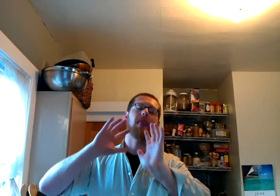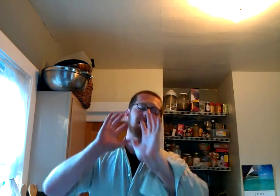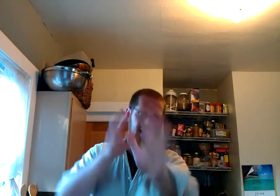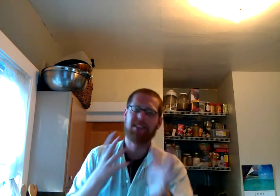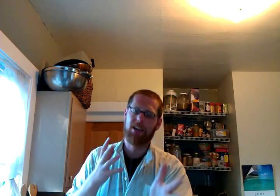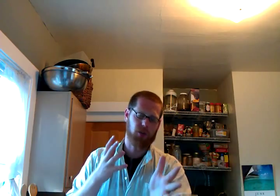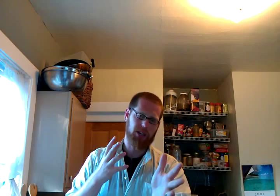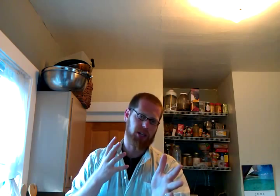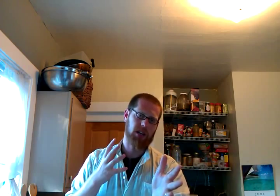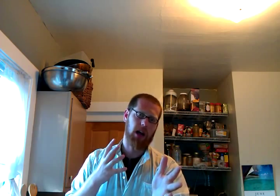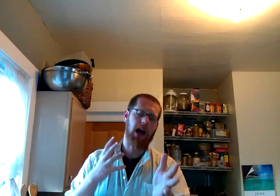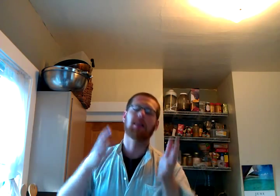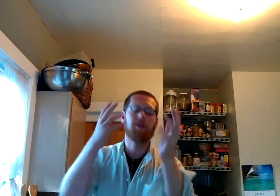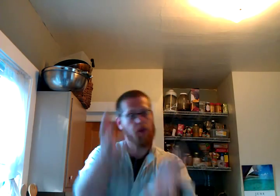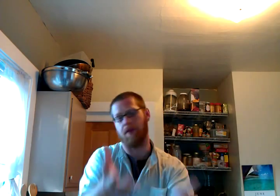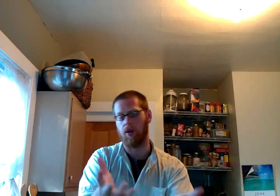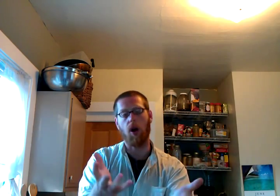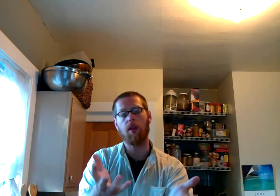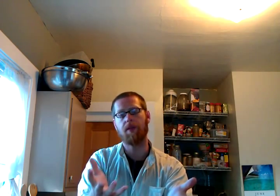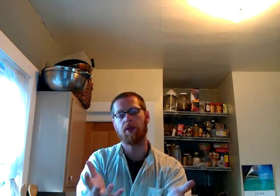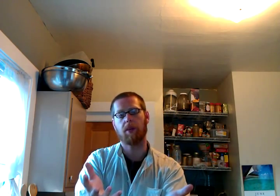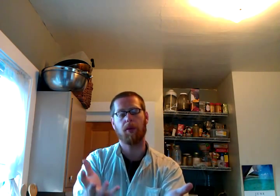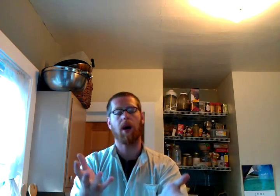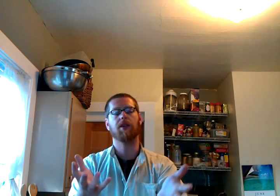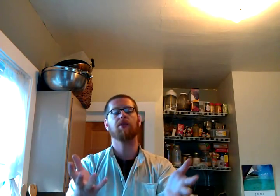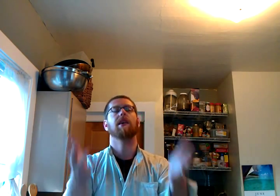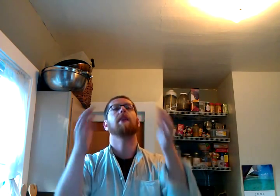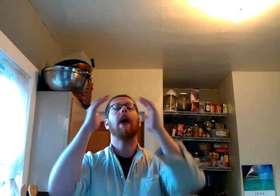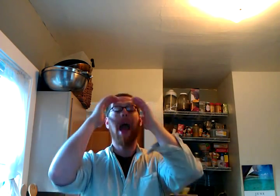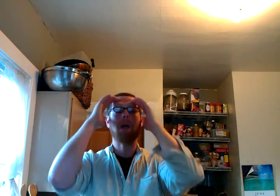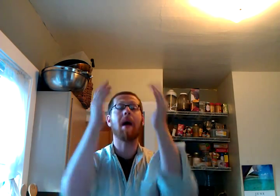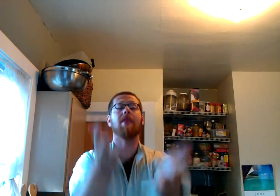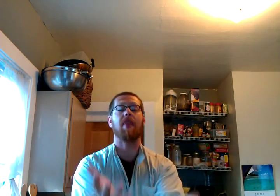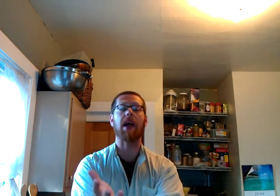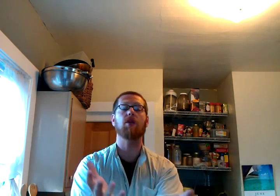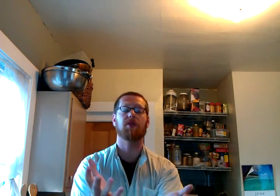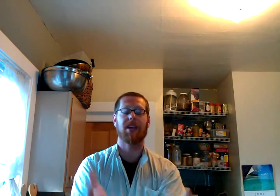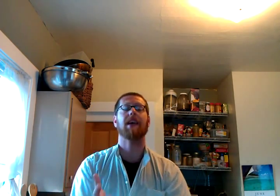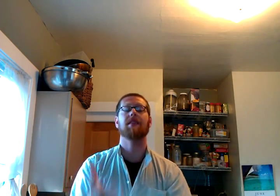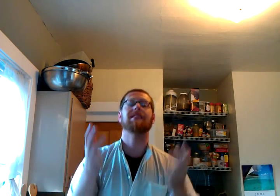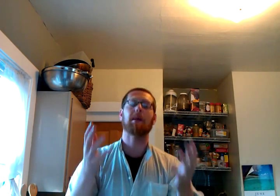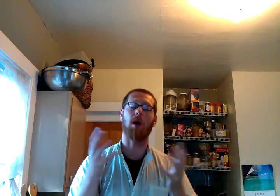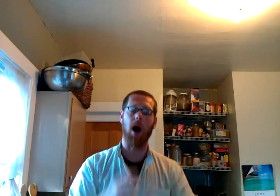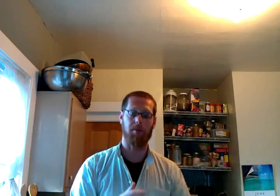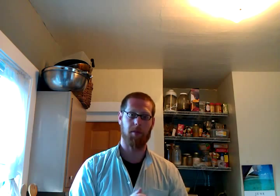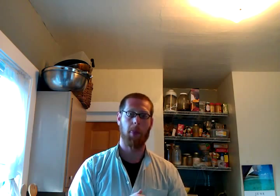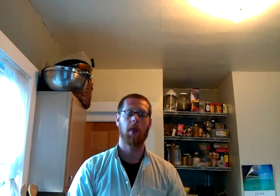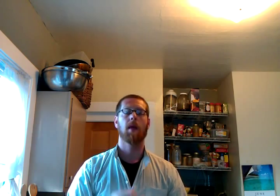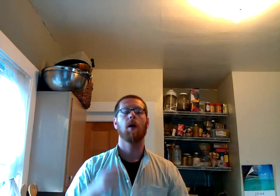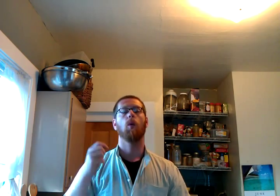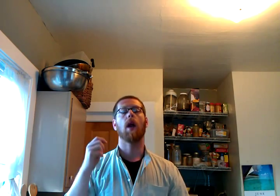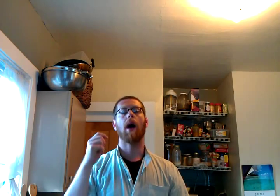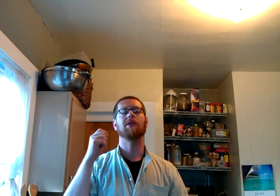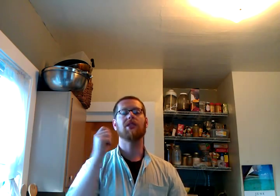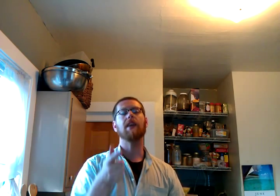That's an exaggeration. I love you folks. All the folks that put Wild Goose together, amen. Thank you for taking the step off. What I would say to